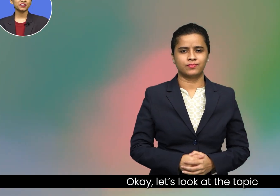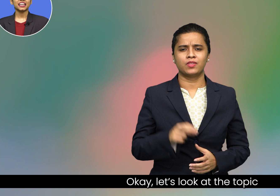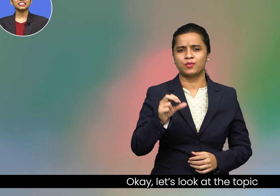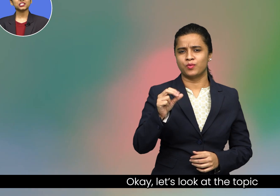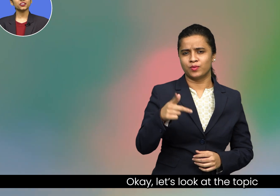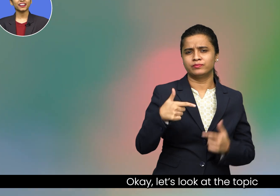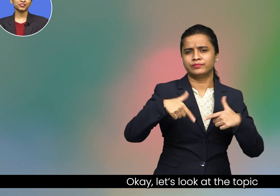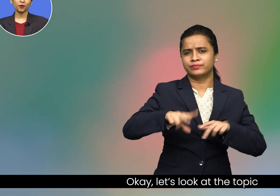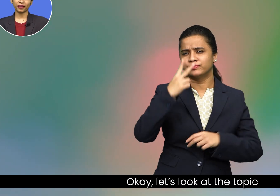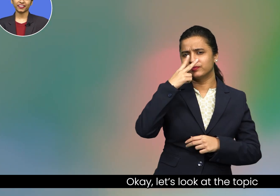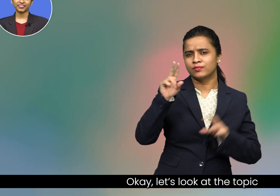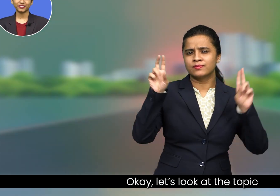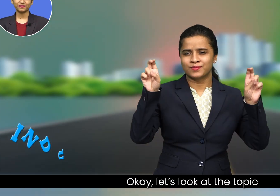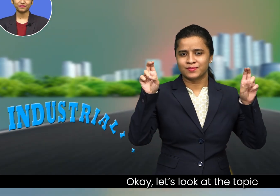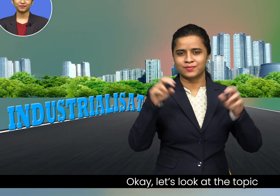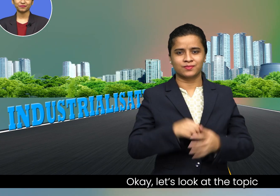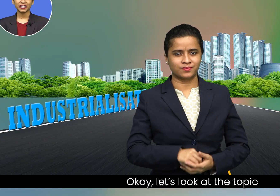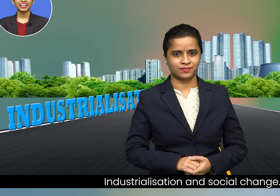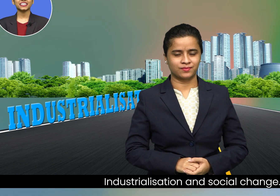Okay, let's look at the topic.